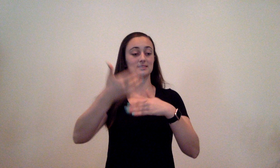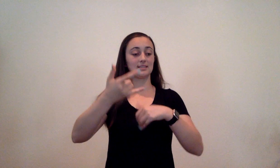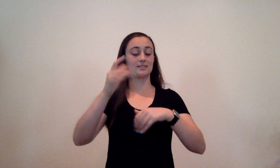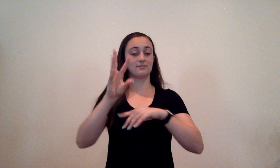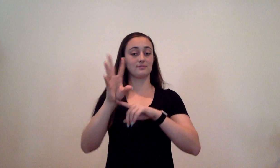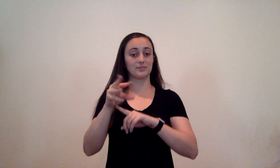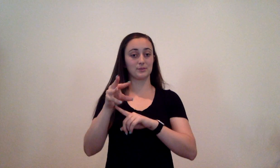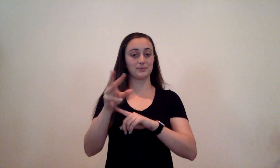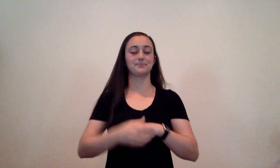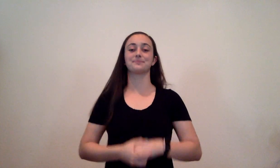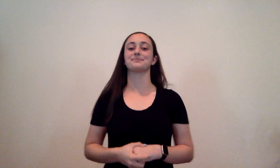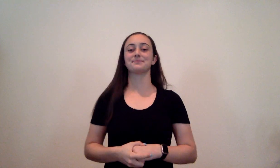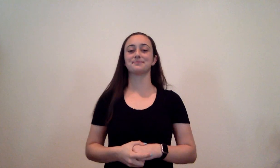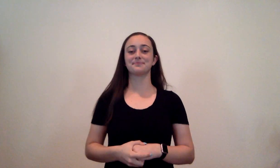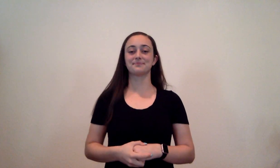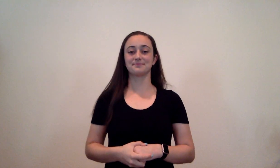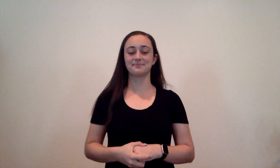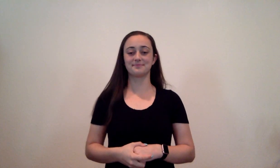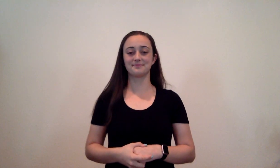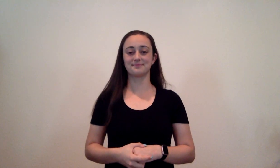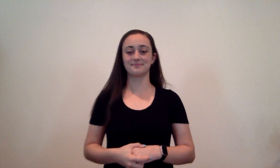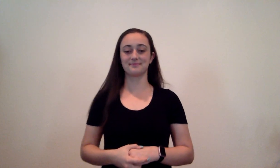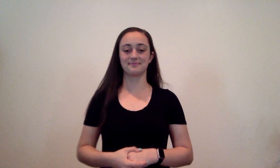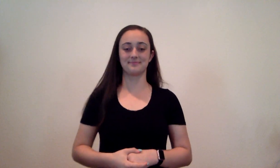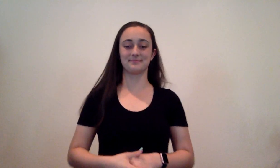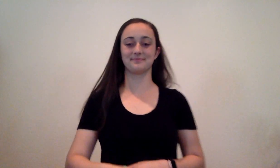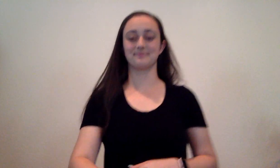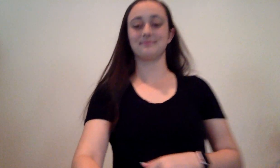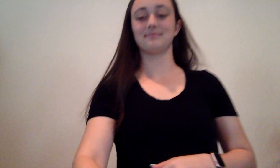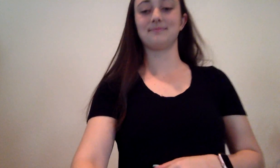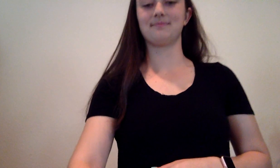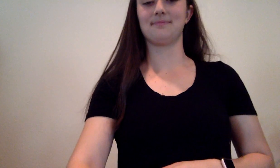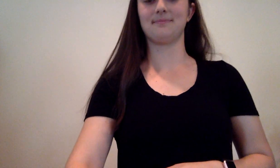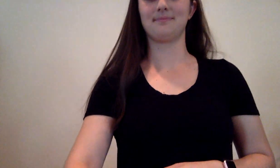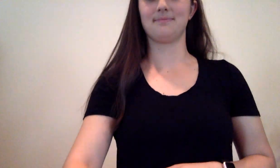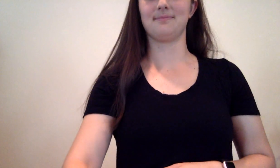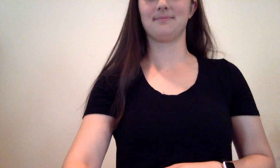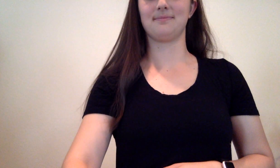So, you made it to the end.